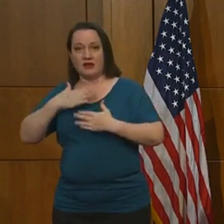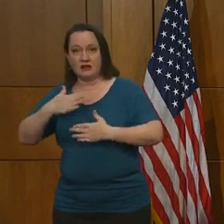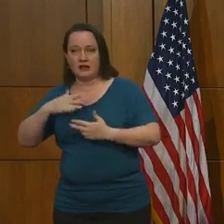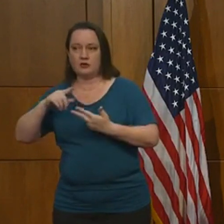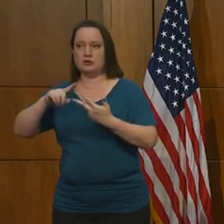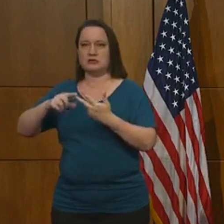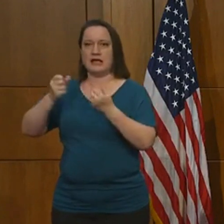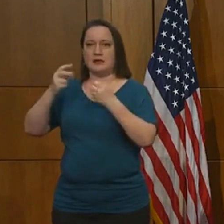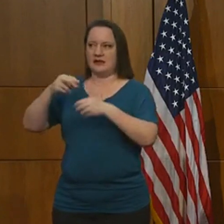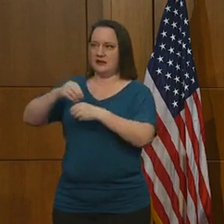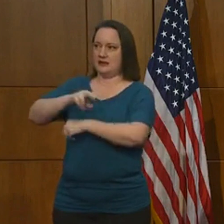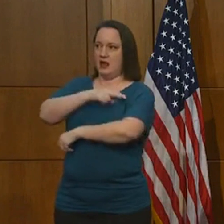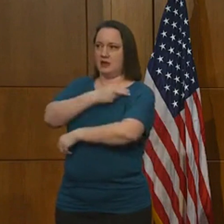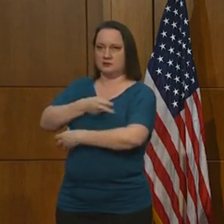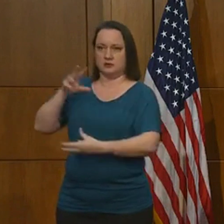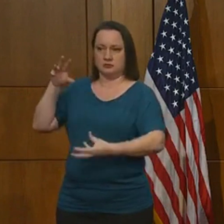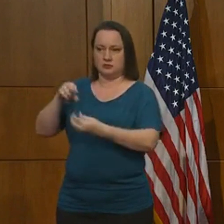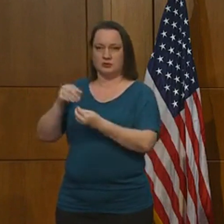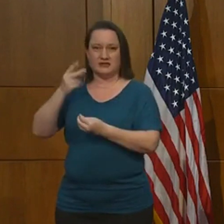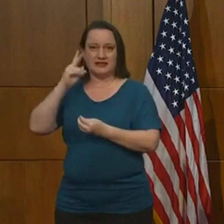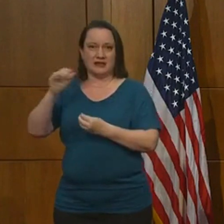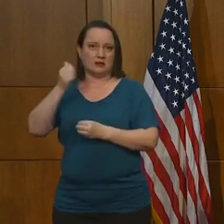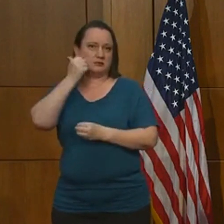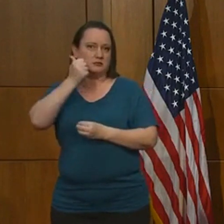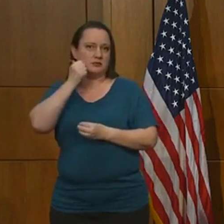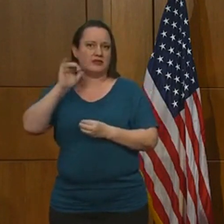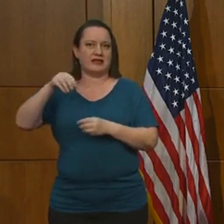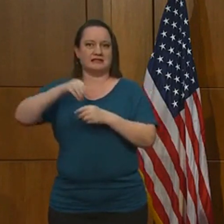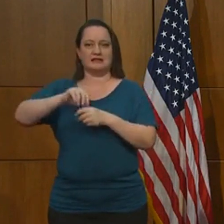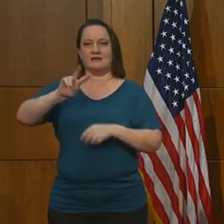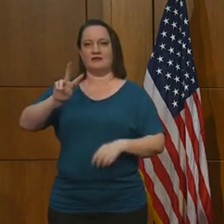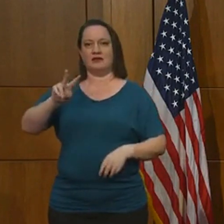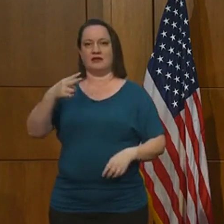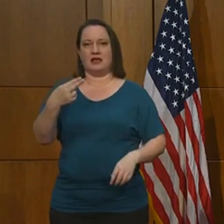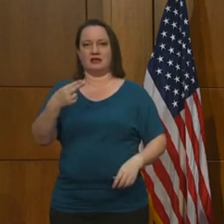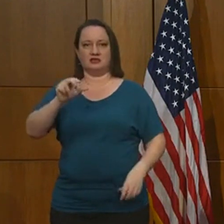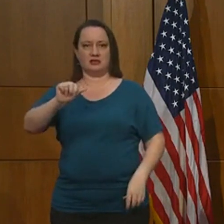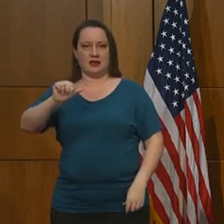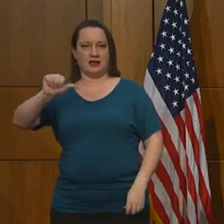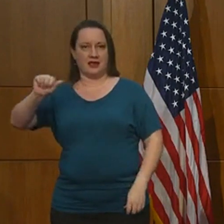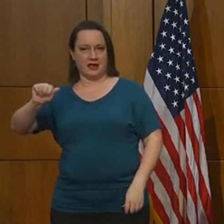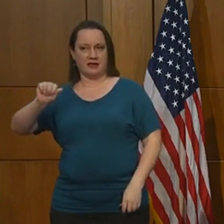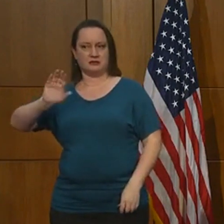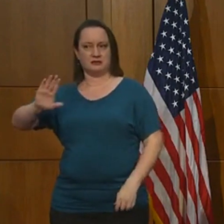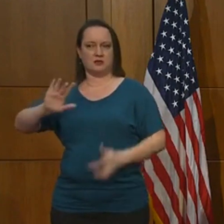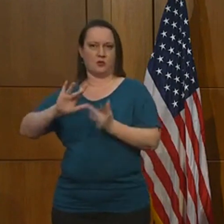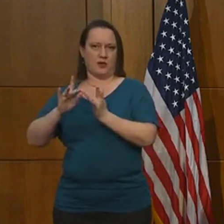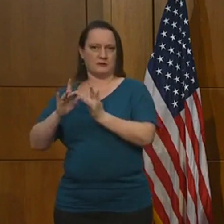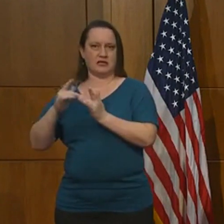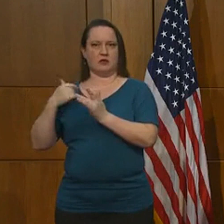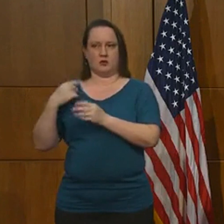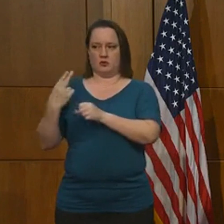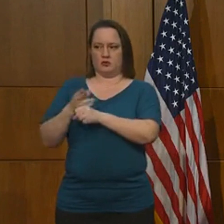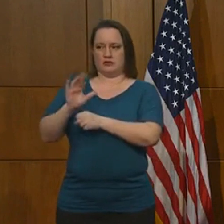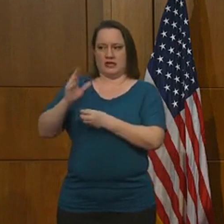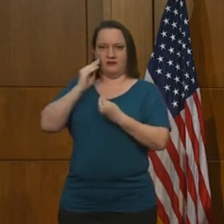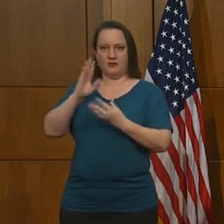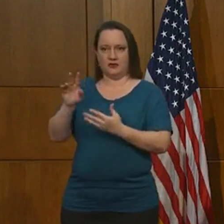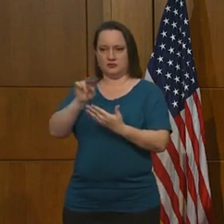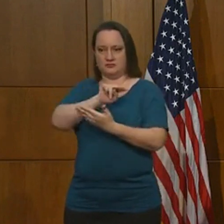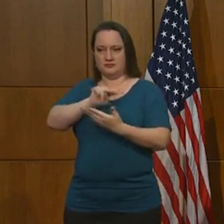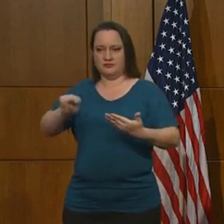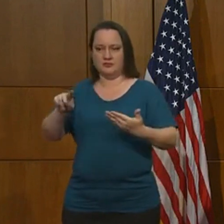day, and that is in our in the VHHA's website that we import that information. So I think they have